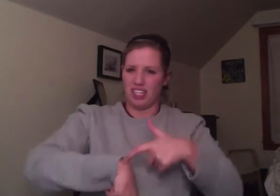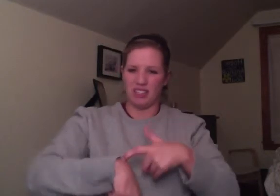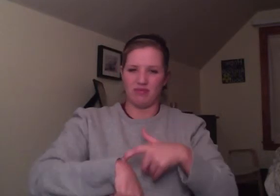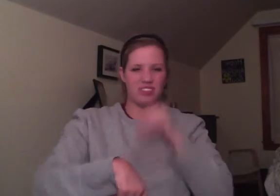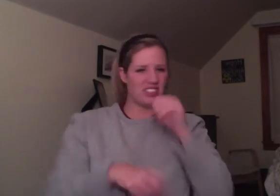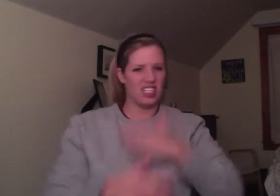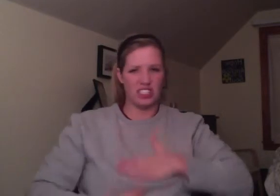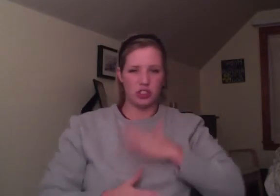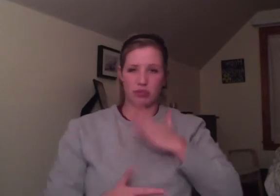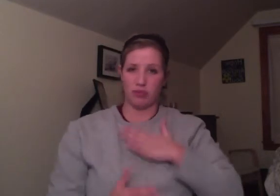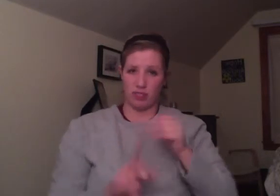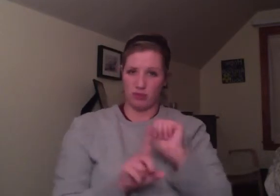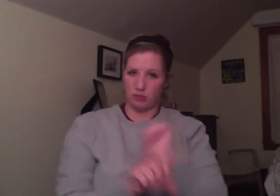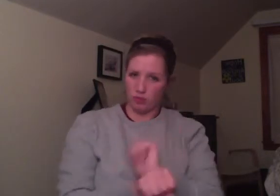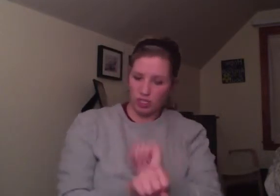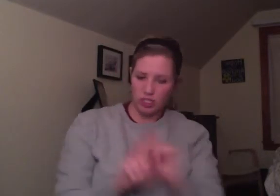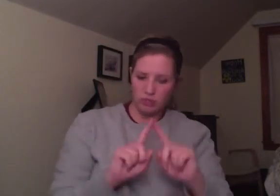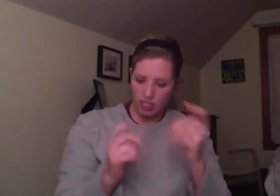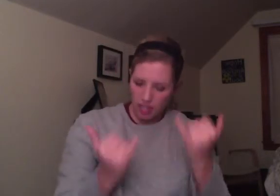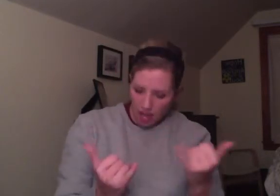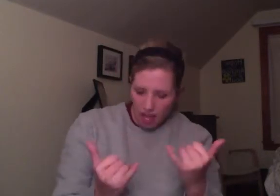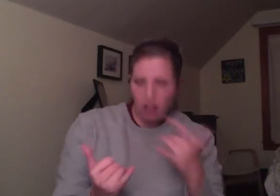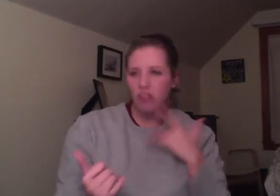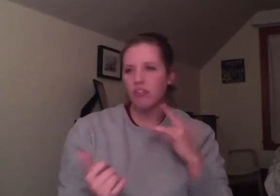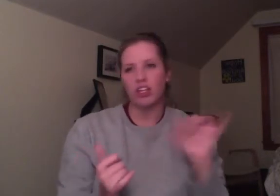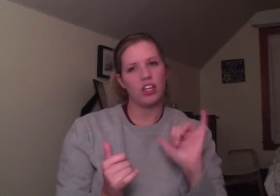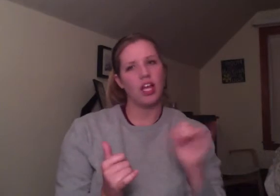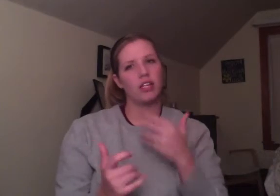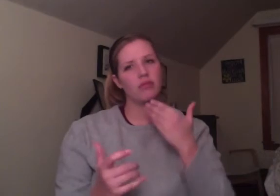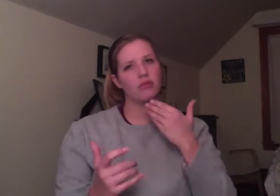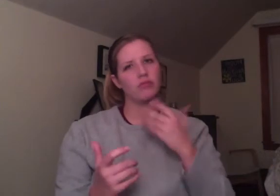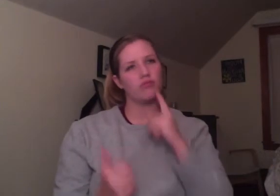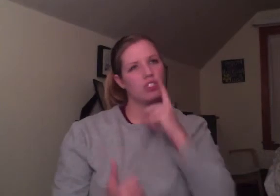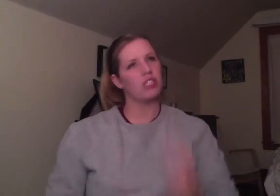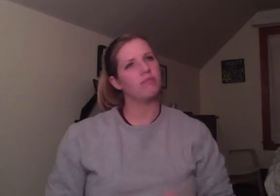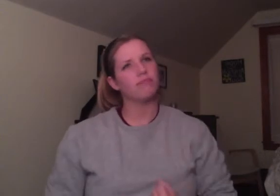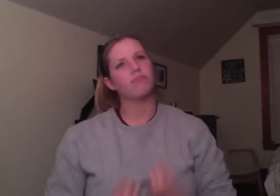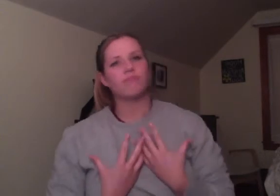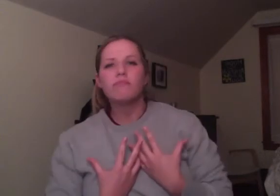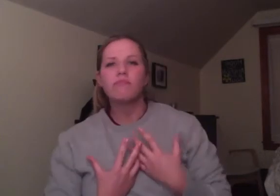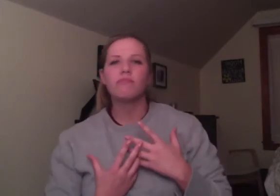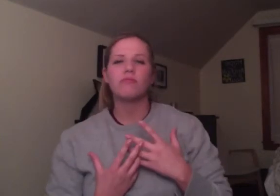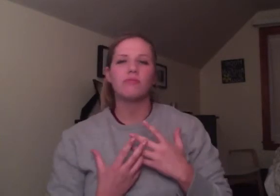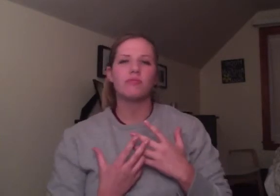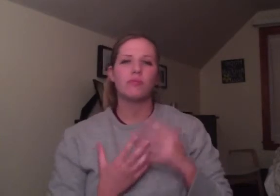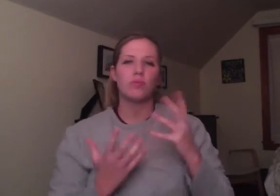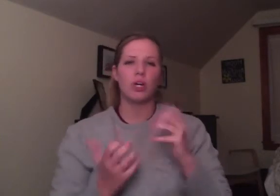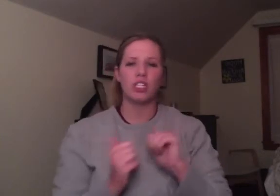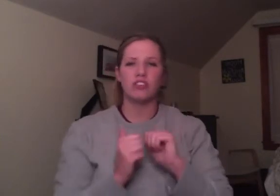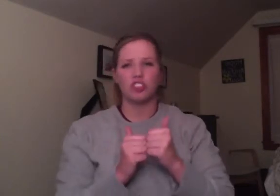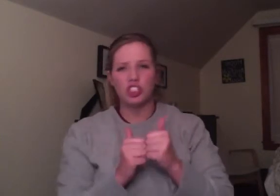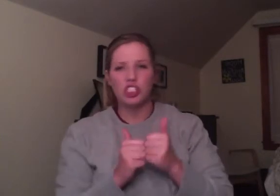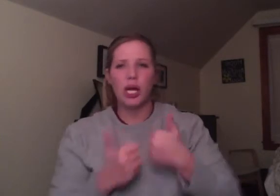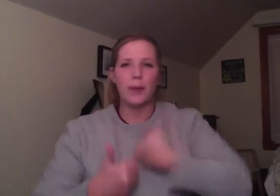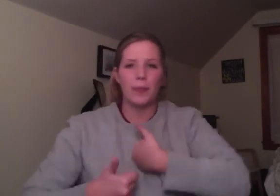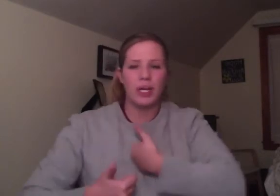that I come up with, and hearing that it inspires me to keep going and challenge myself and to tackle new